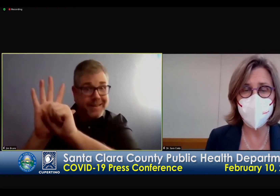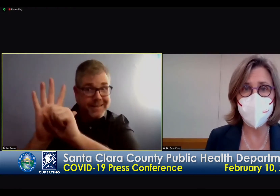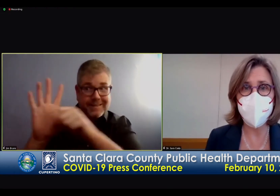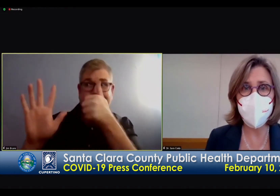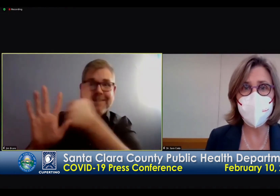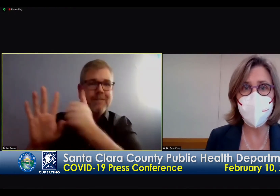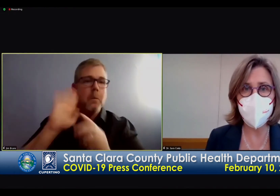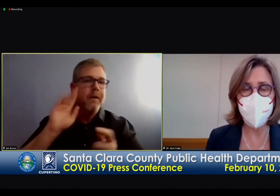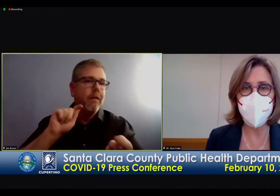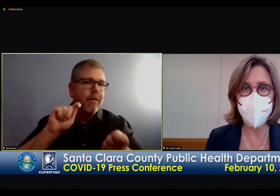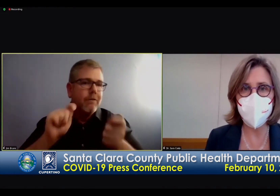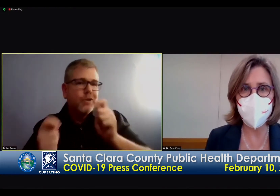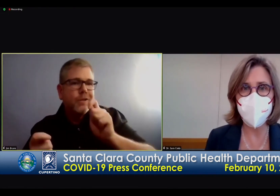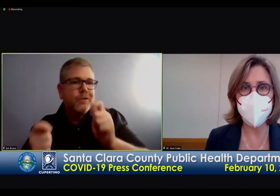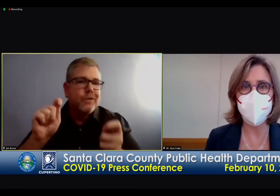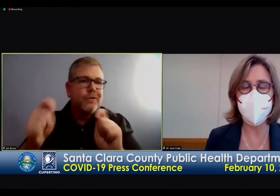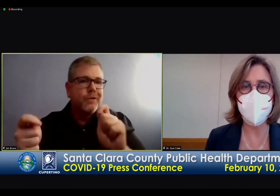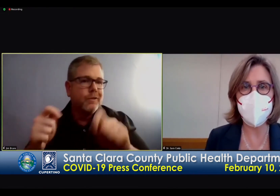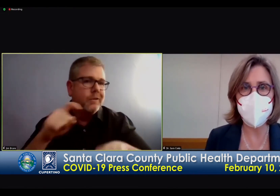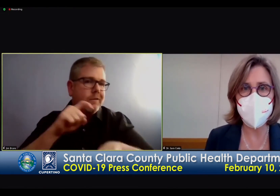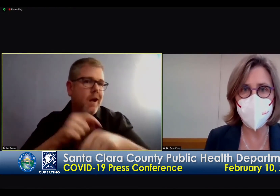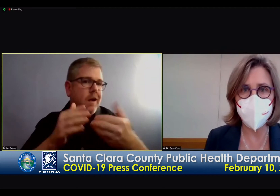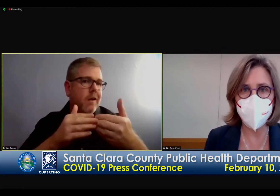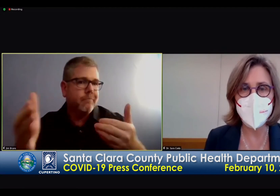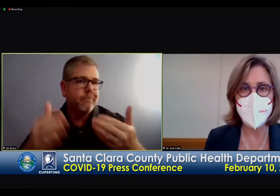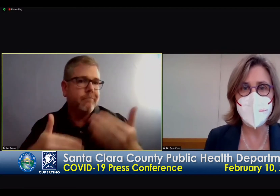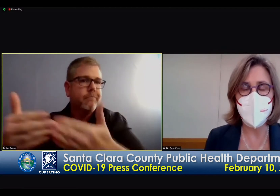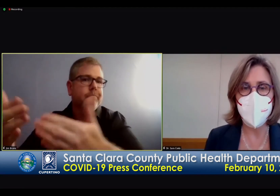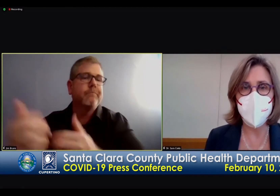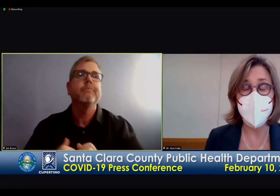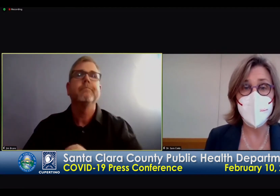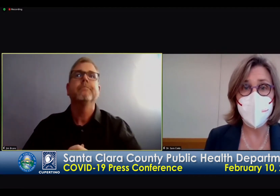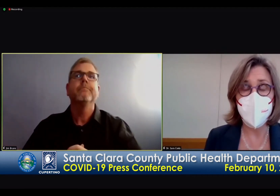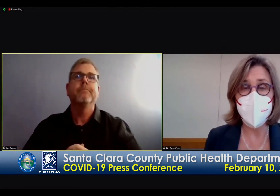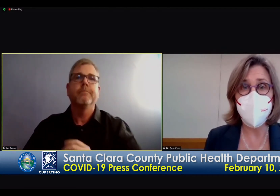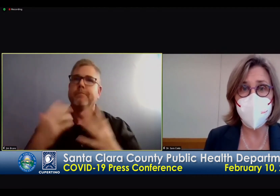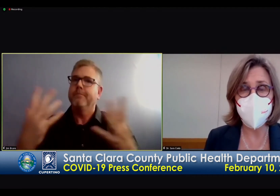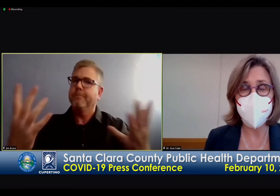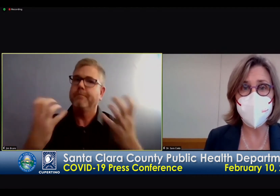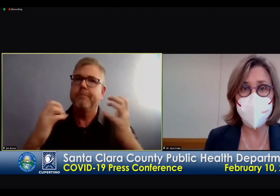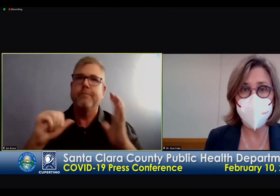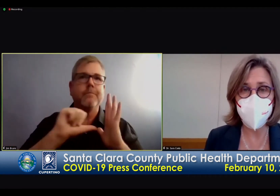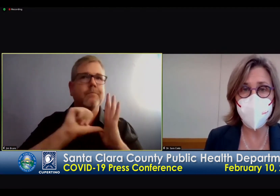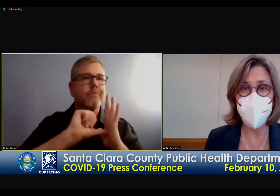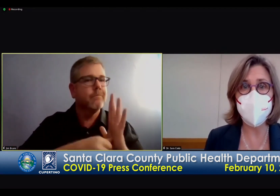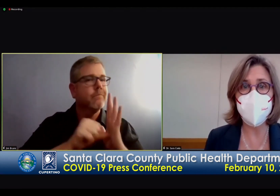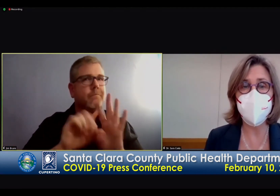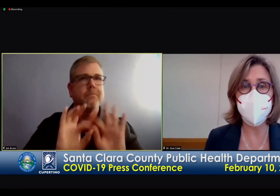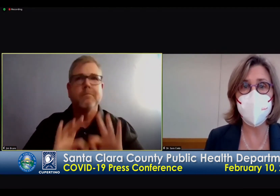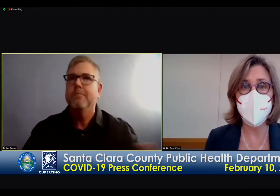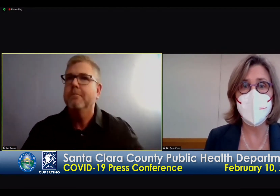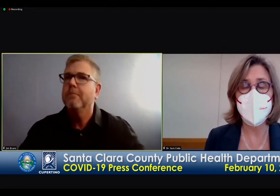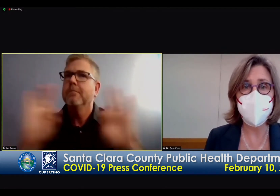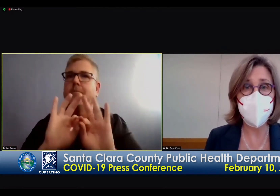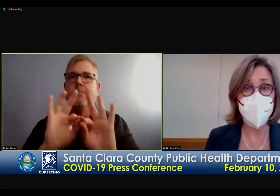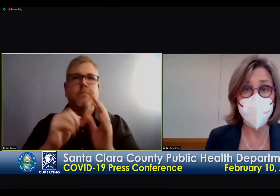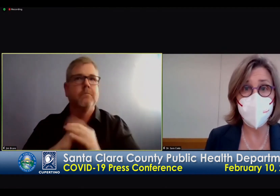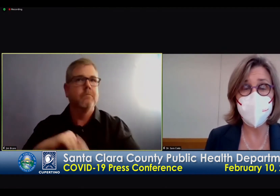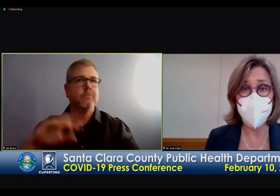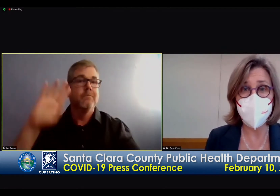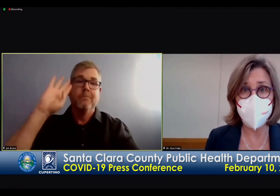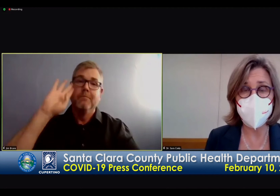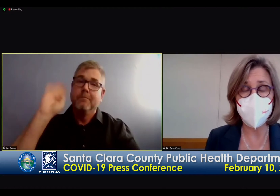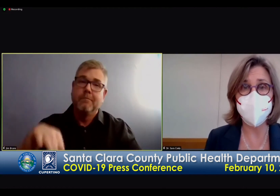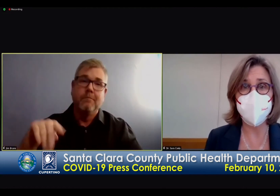tired, even though we've been doing this for a year, that we have to continue to take all of